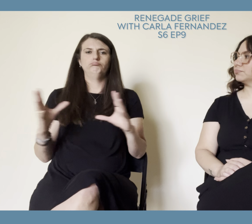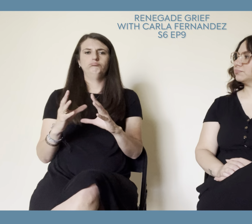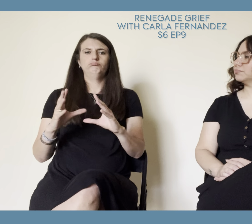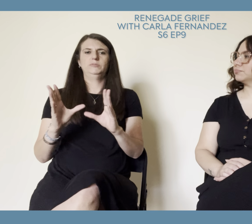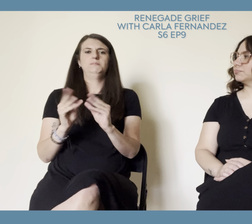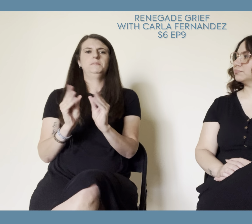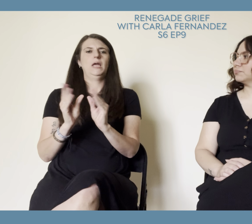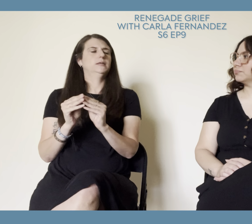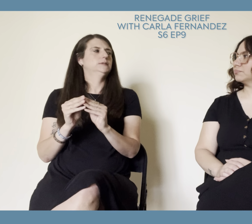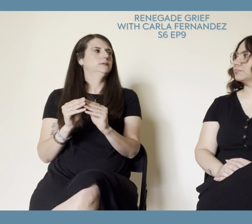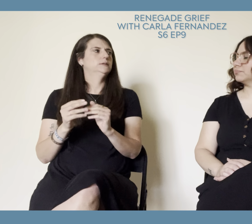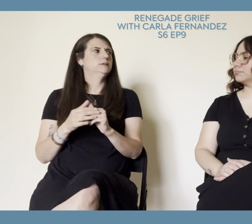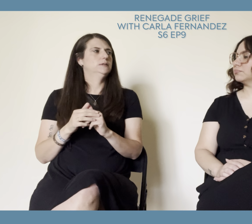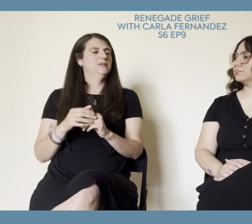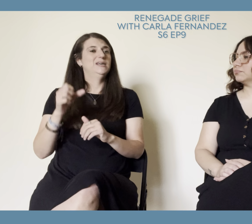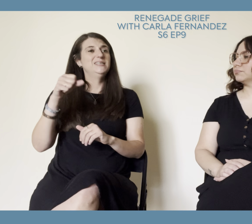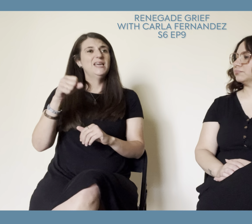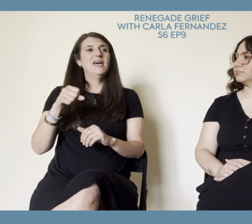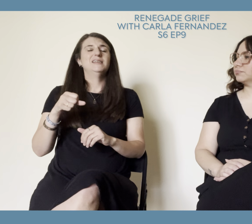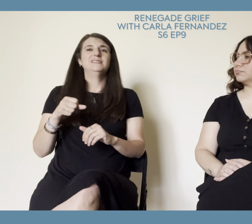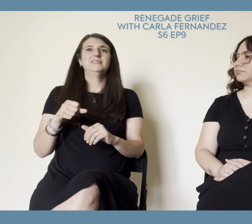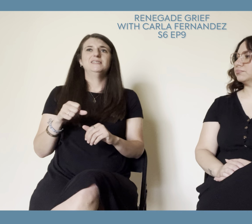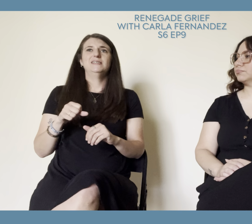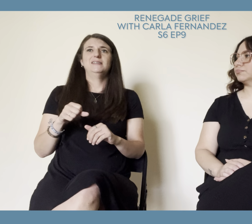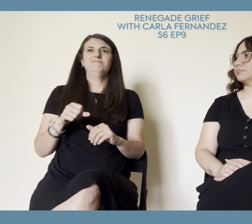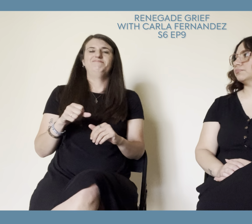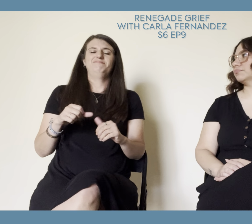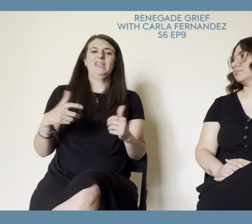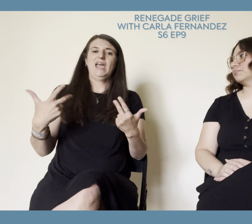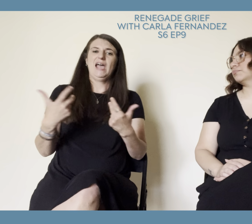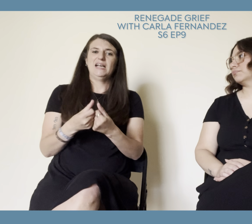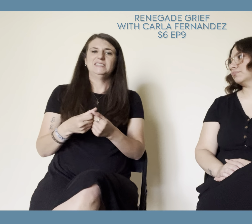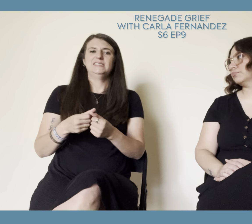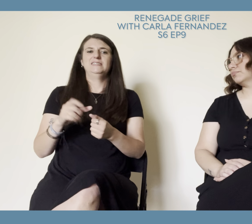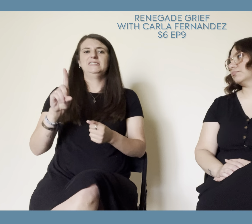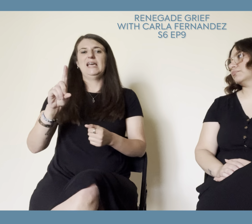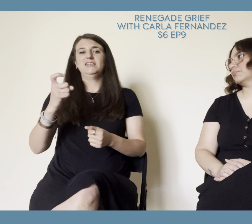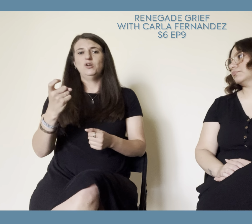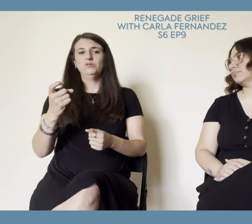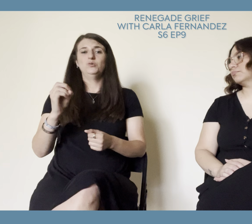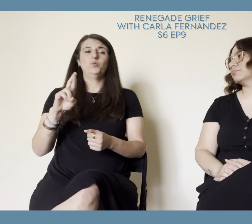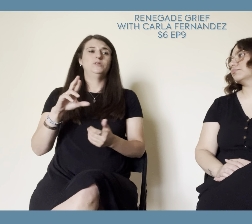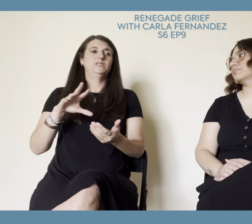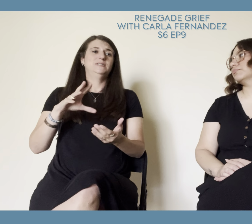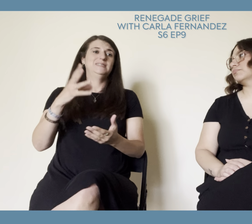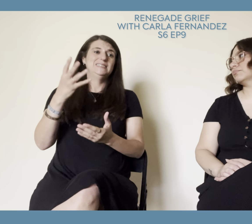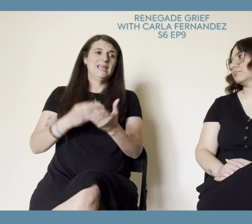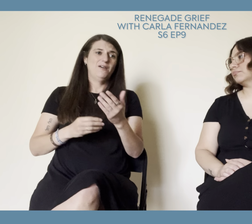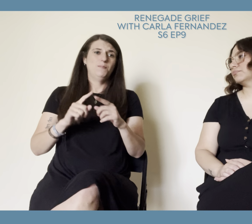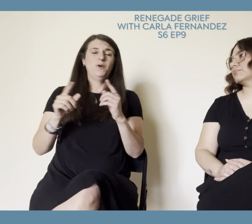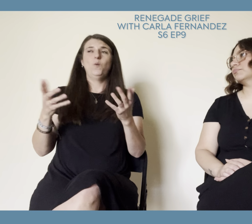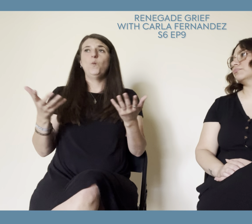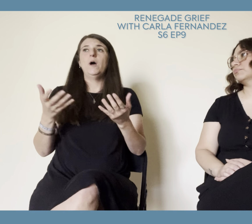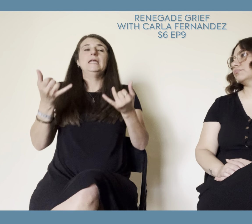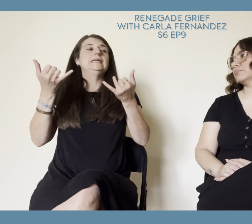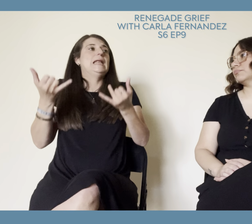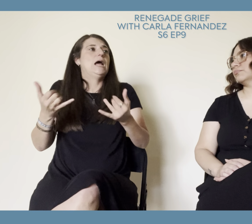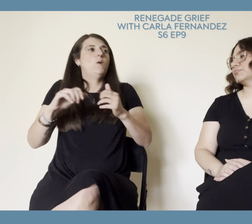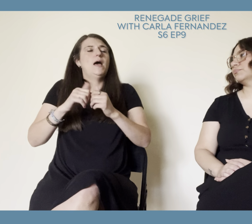the accident or the diagnosis or the death, but also the what now, the how do we make these decisions and move through our